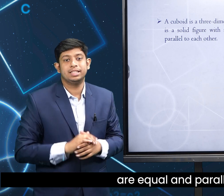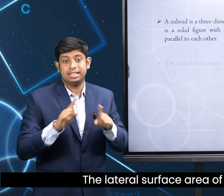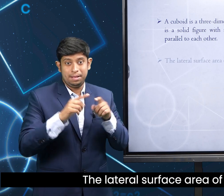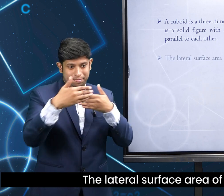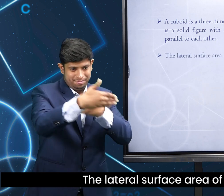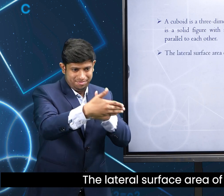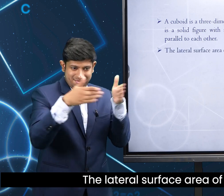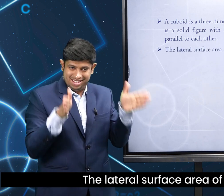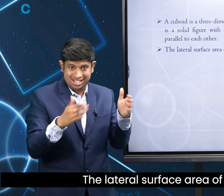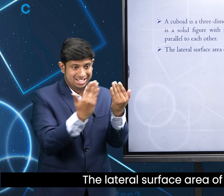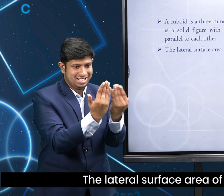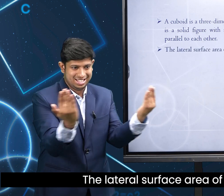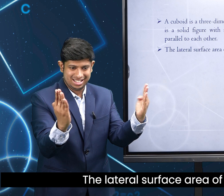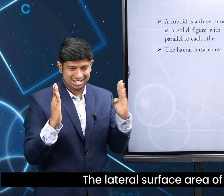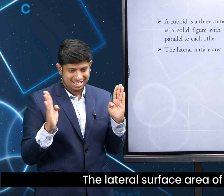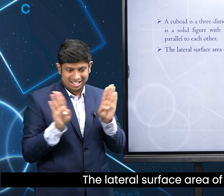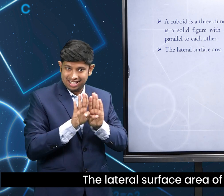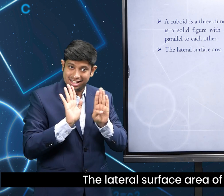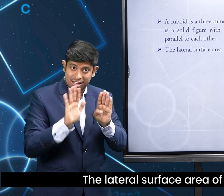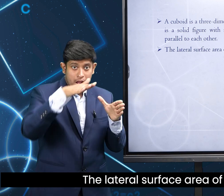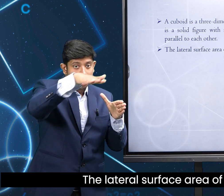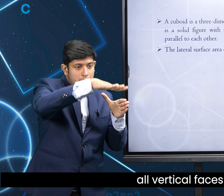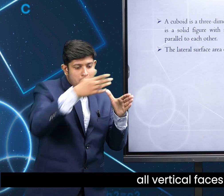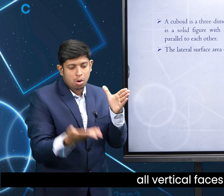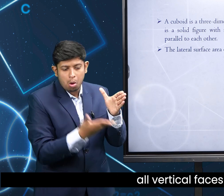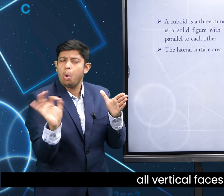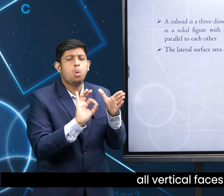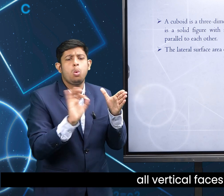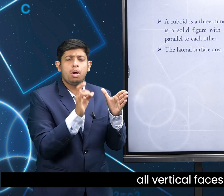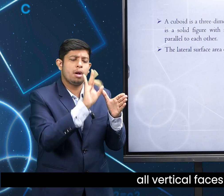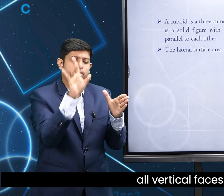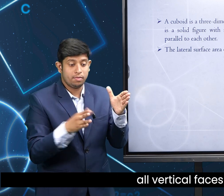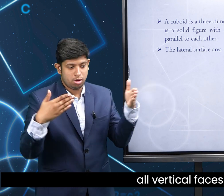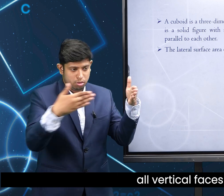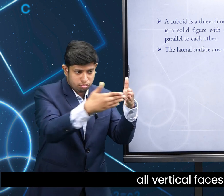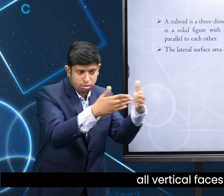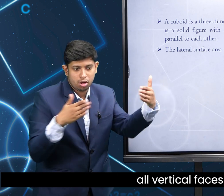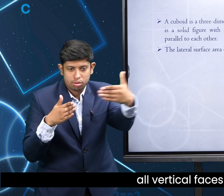The lateral surface area of a cuboid is the sum of all vertical faces of a cuboid.